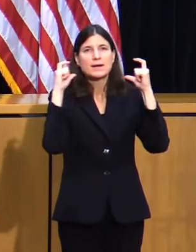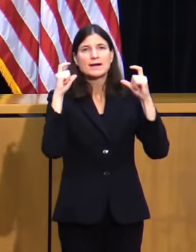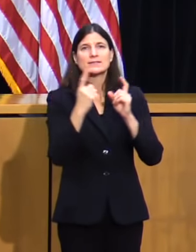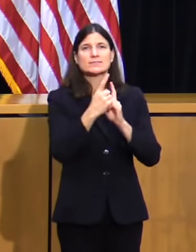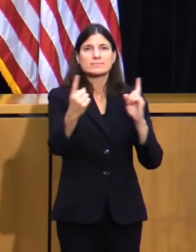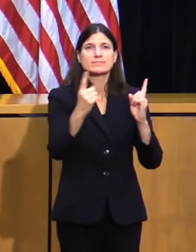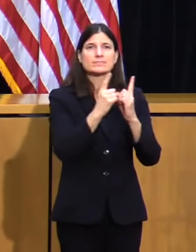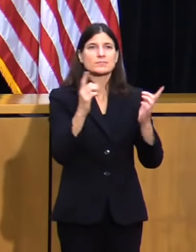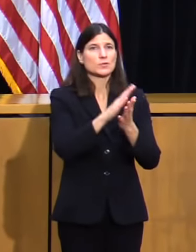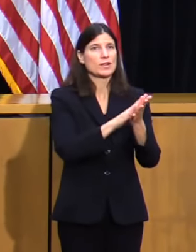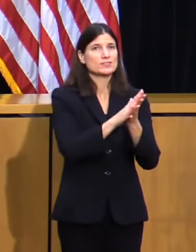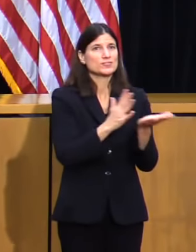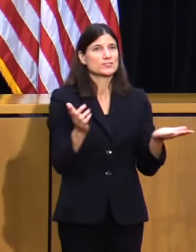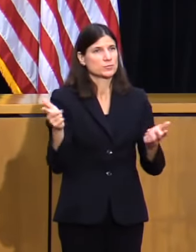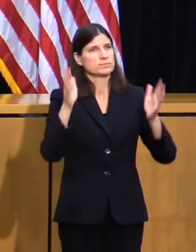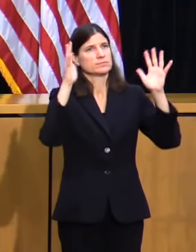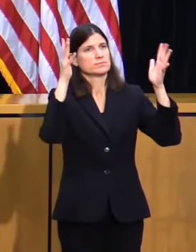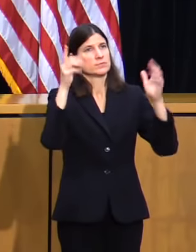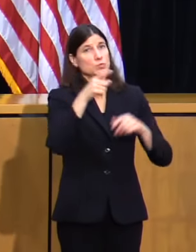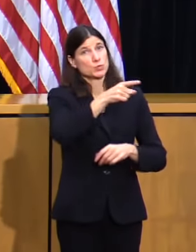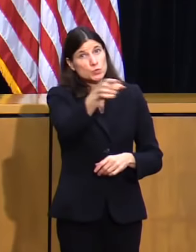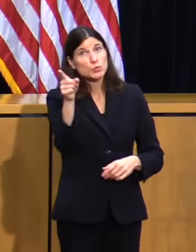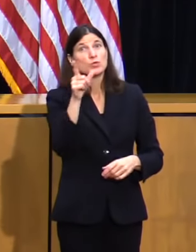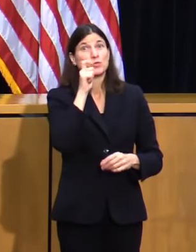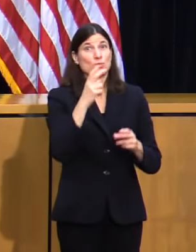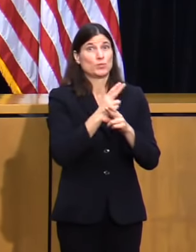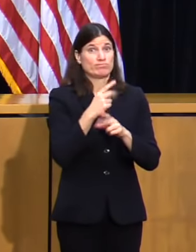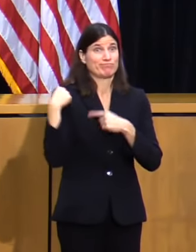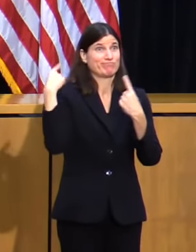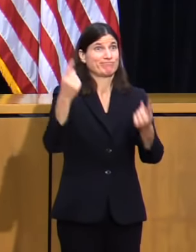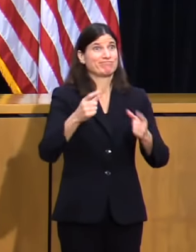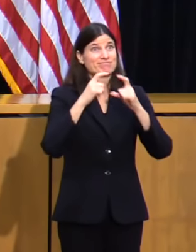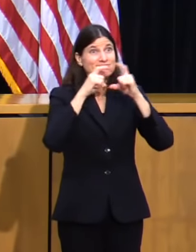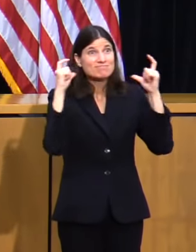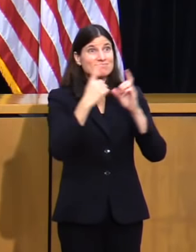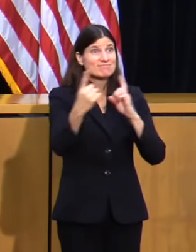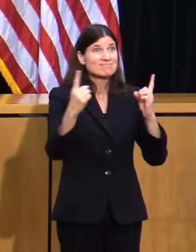Just look at the trajectory of cases back in the spring and look at the trajectory now.